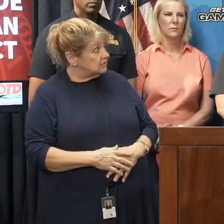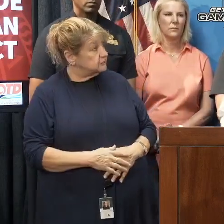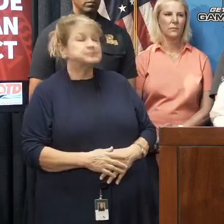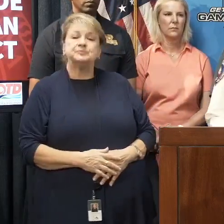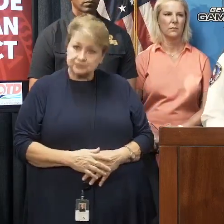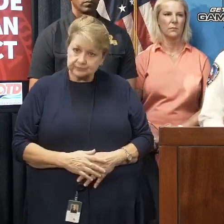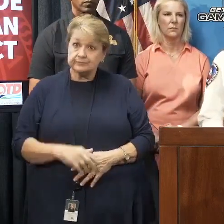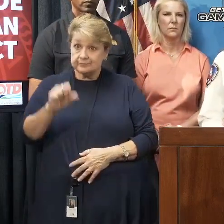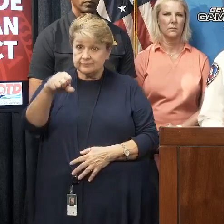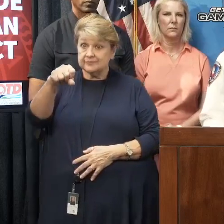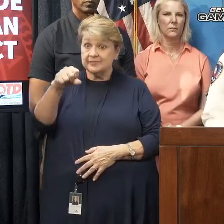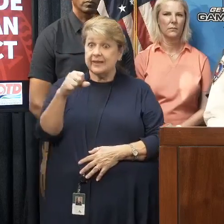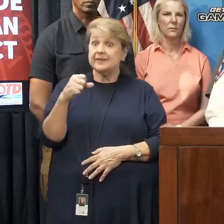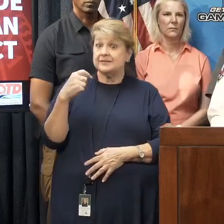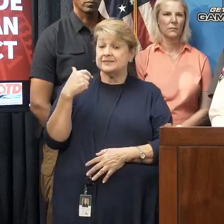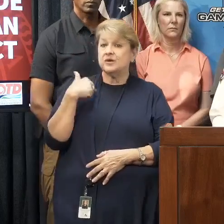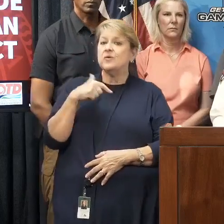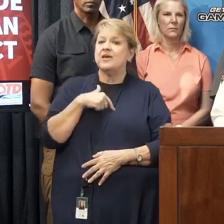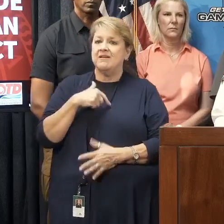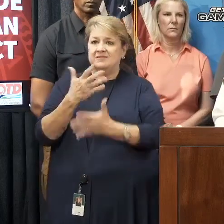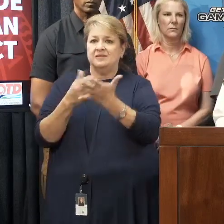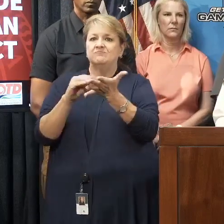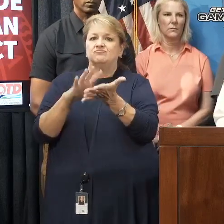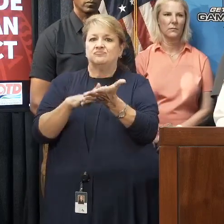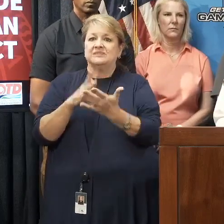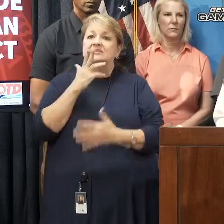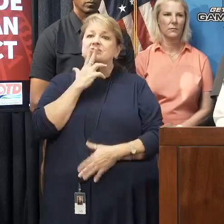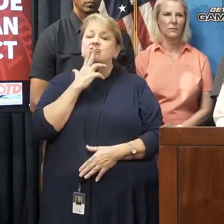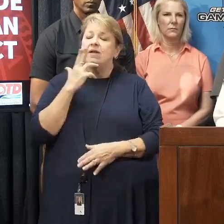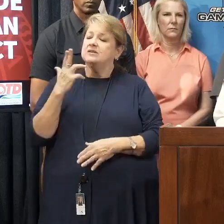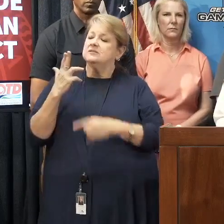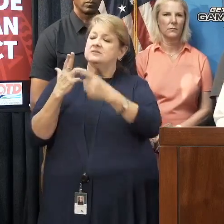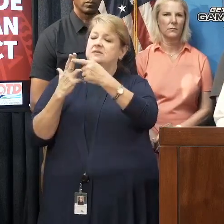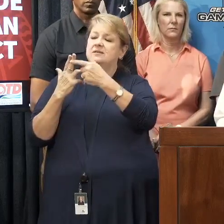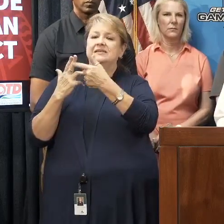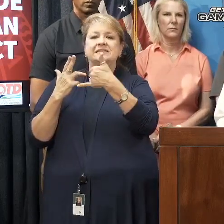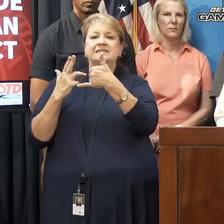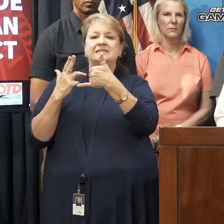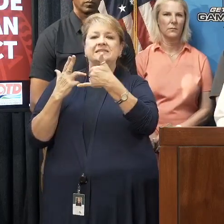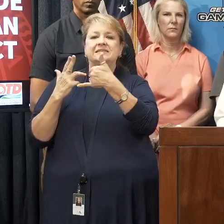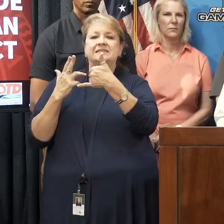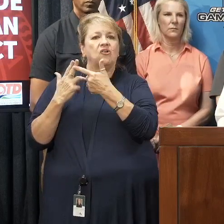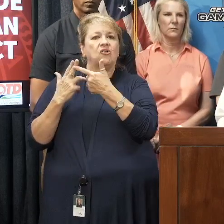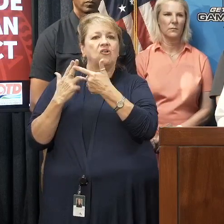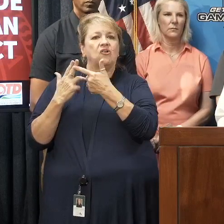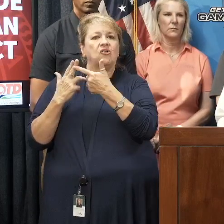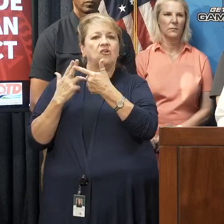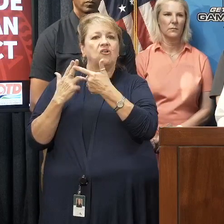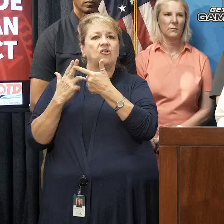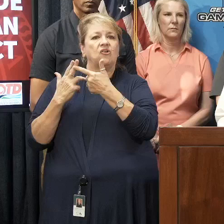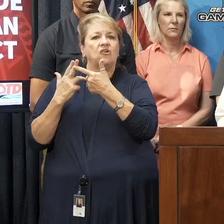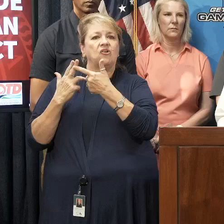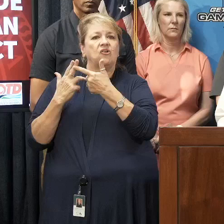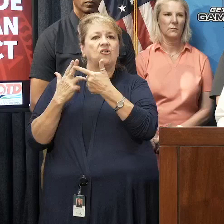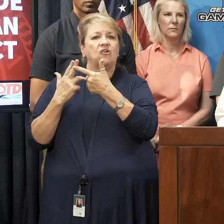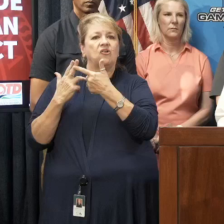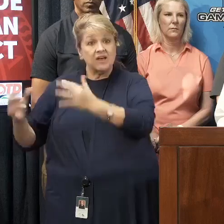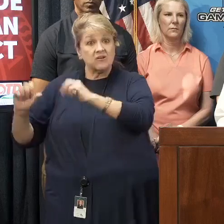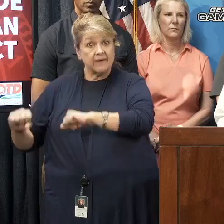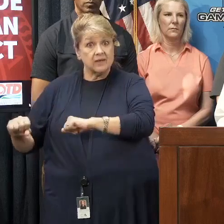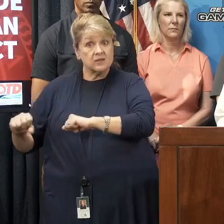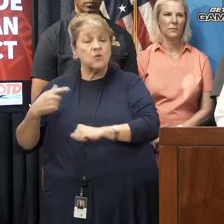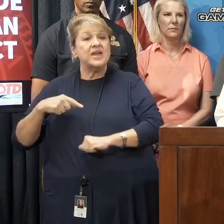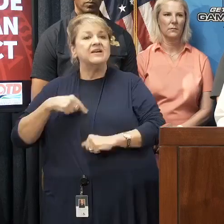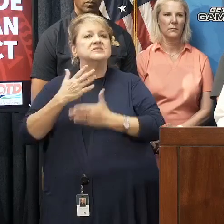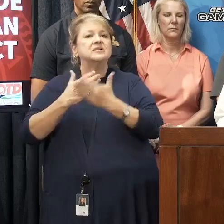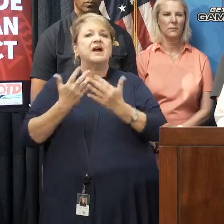Yes, sir. We do have record that cigarettes can start fires. We do have fire-safe cigarettes nowadays that we